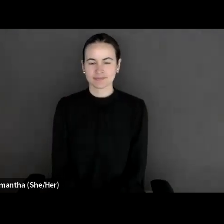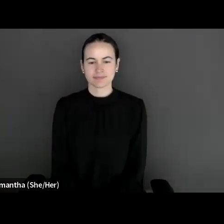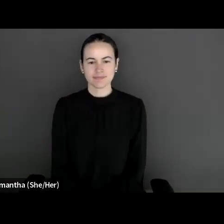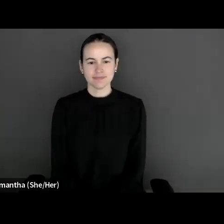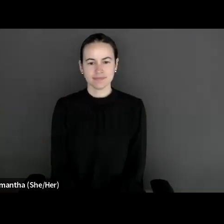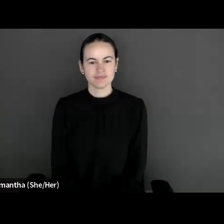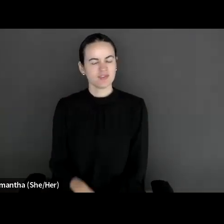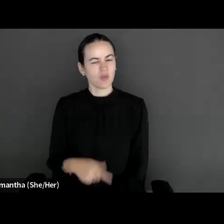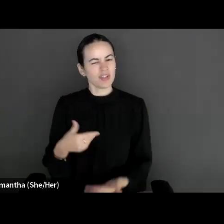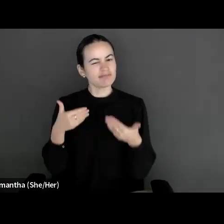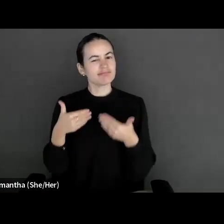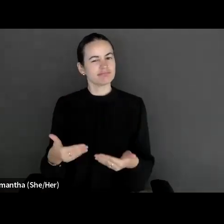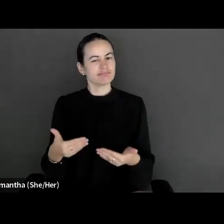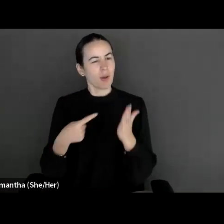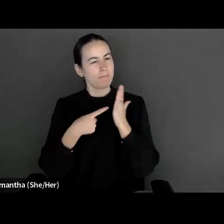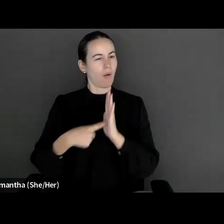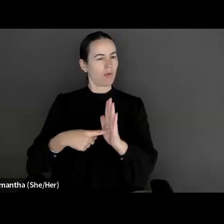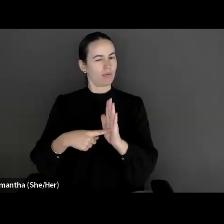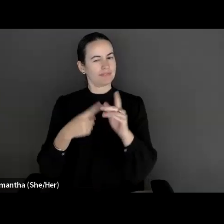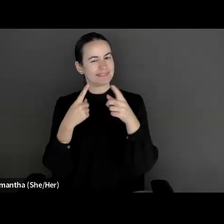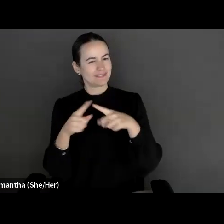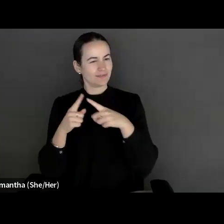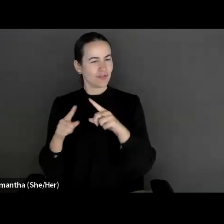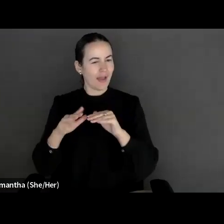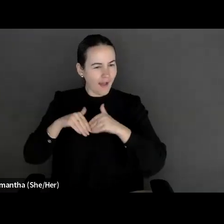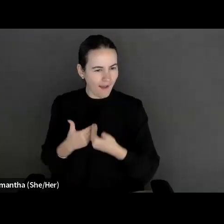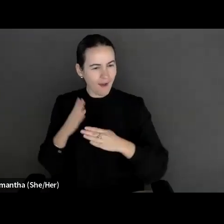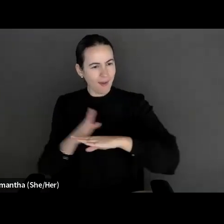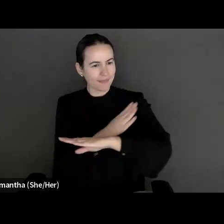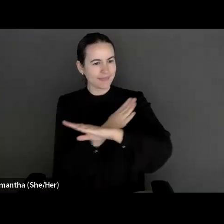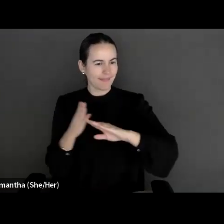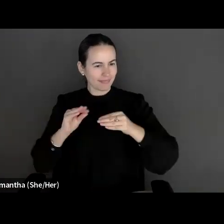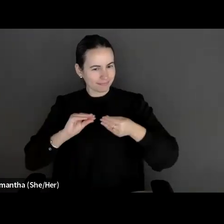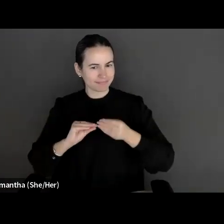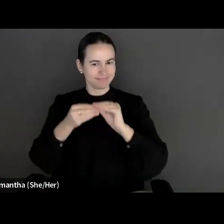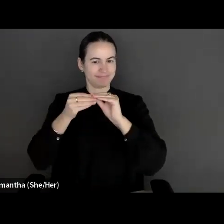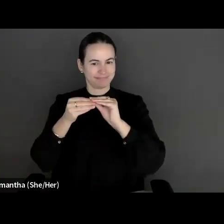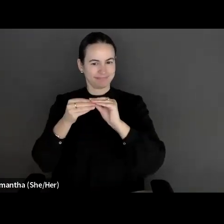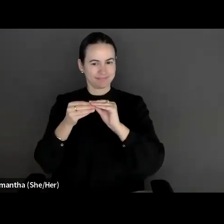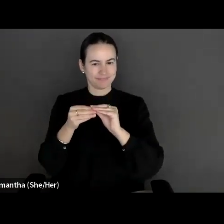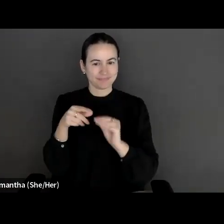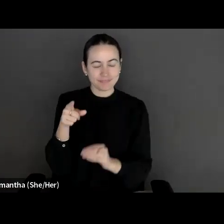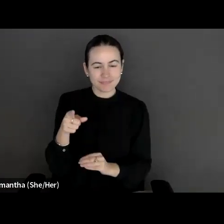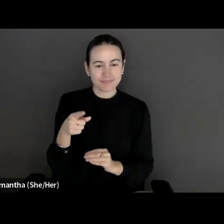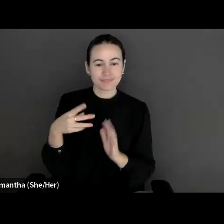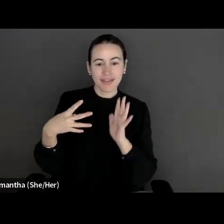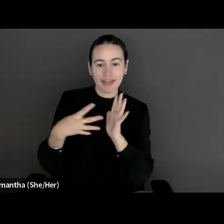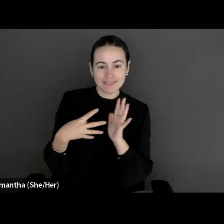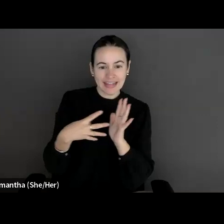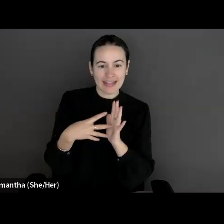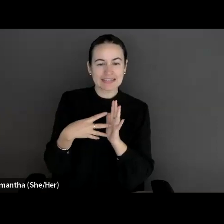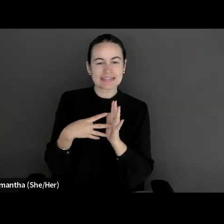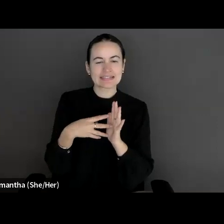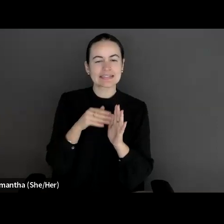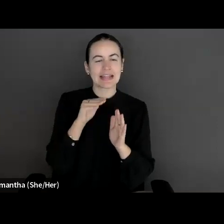this model of different sources of scale construct. So you can see the test external on the left, the test